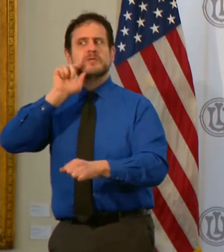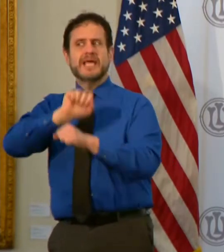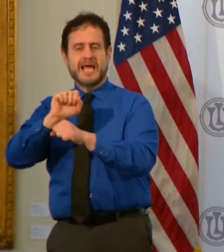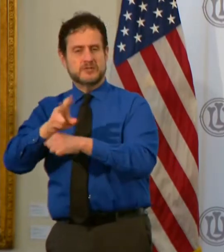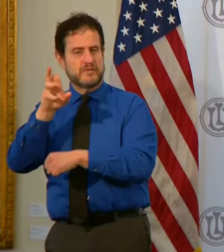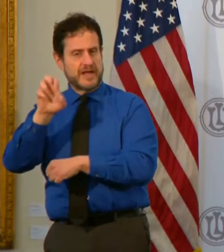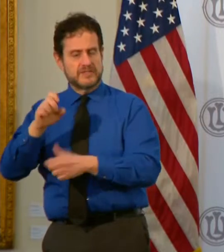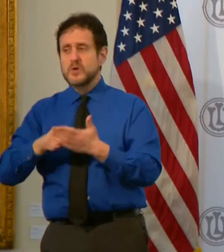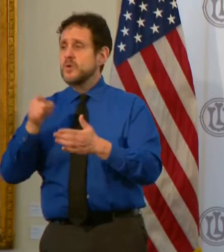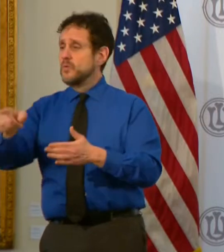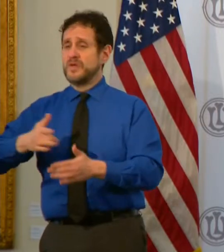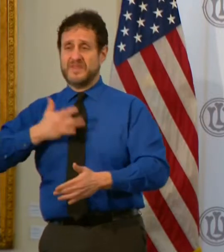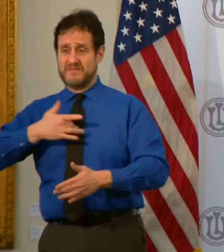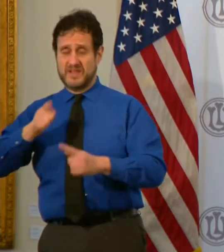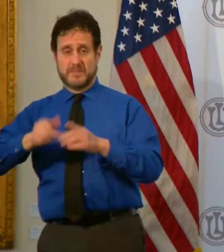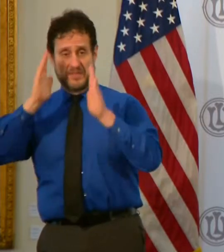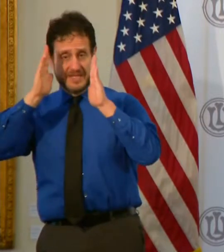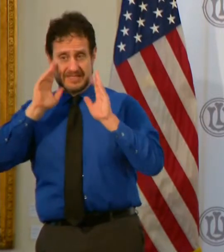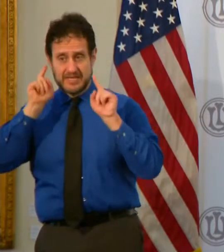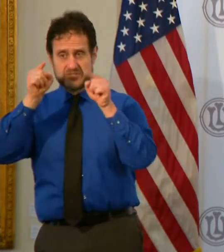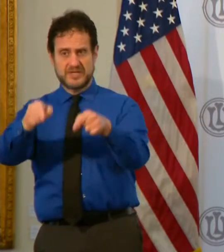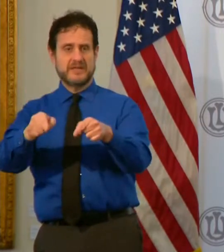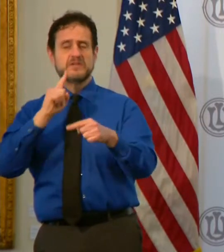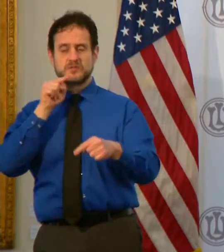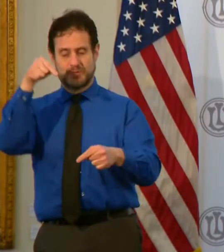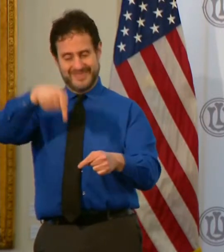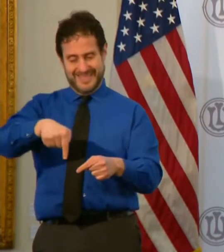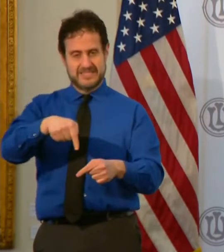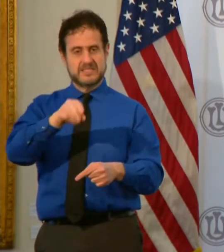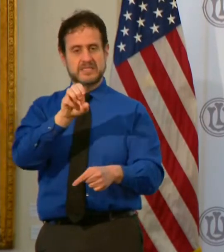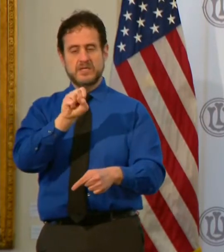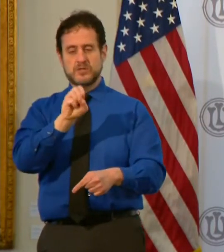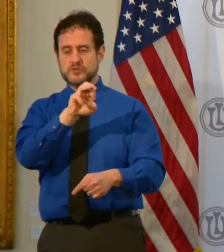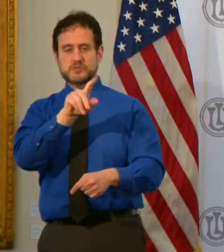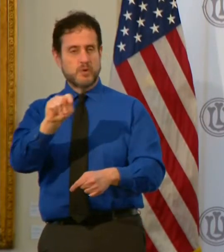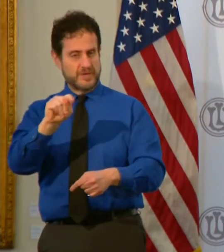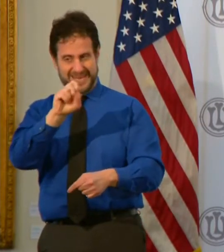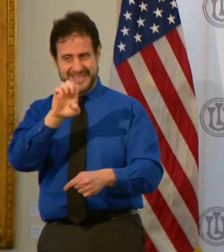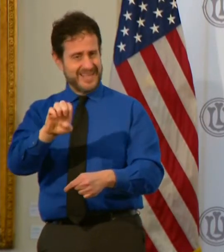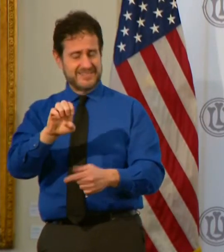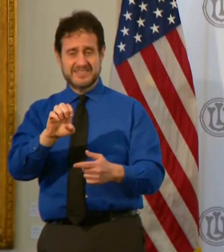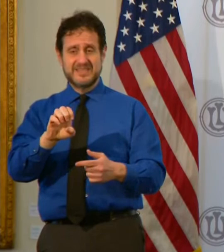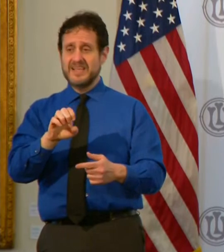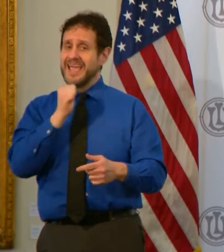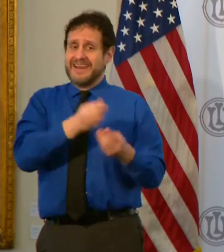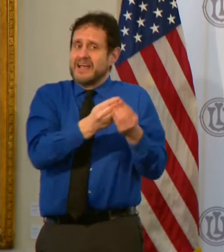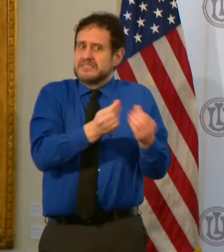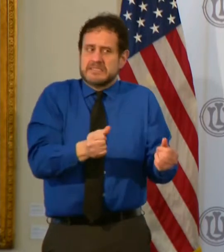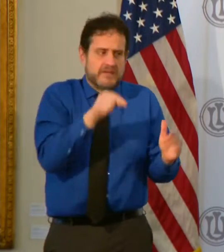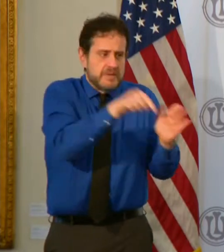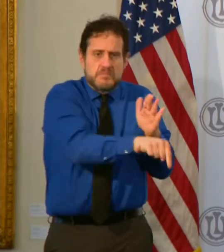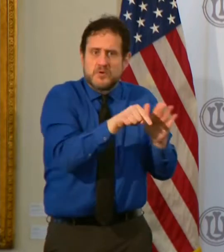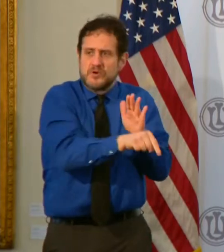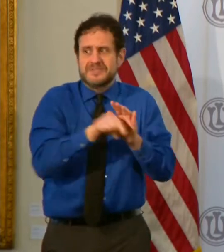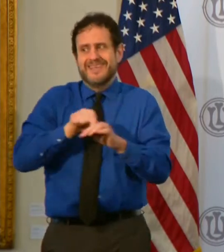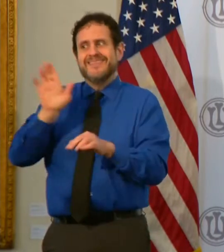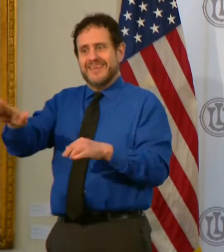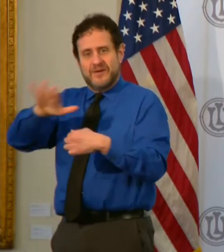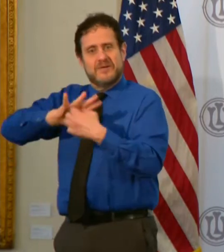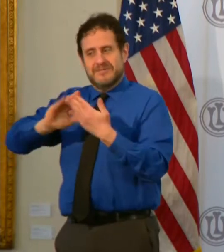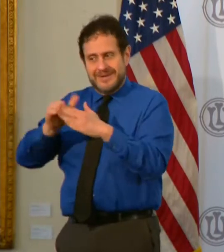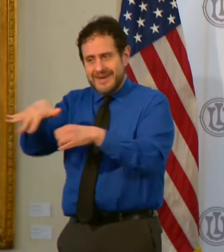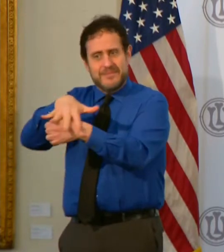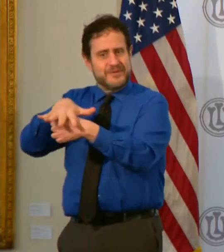they feel about the attention that has been given to this case and not the solving of homicides in their neighborhoods.